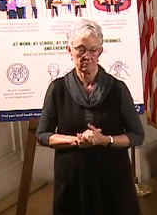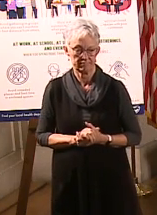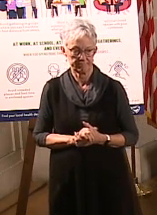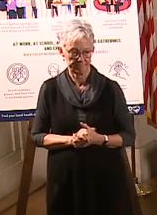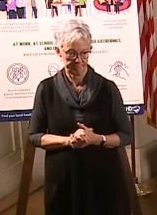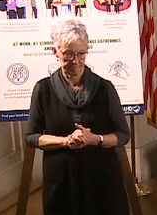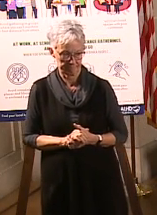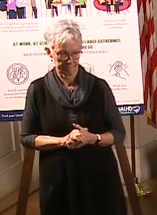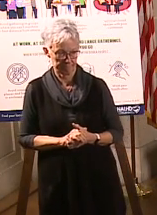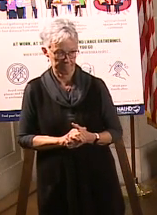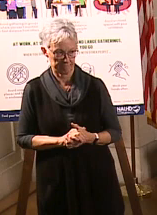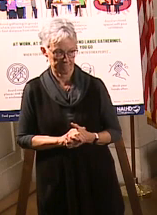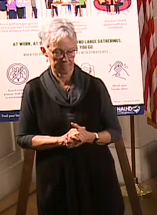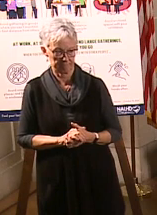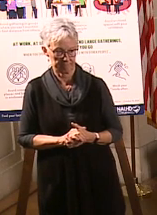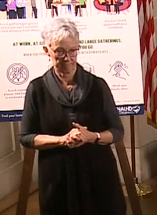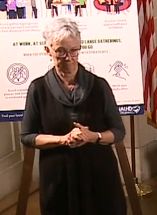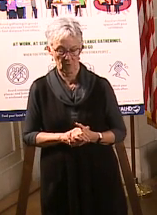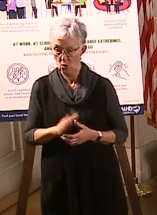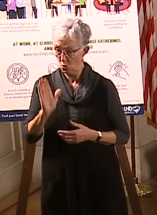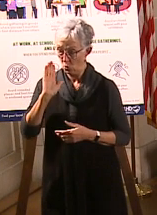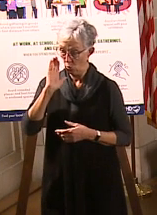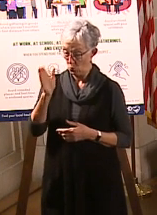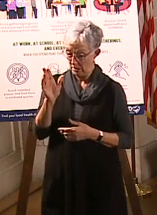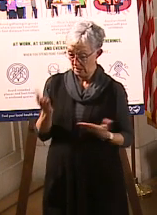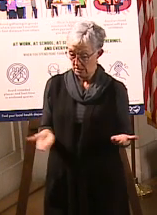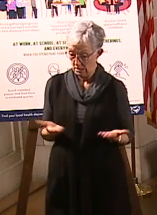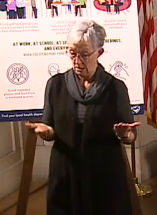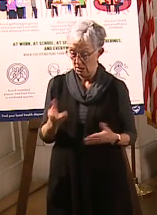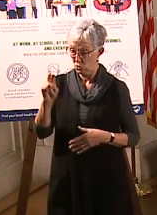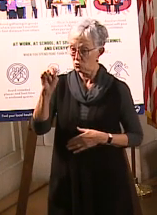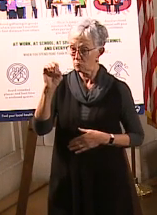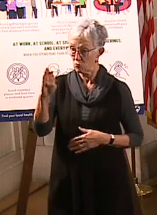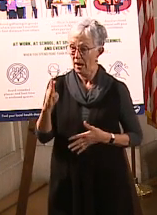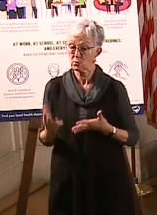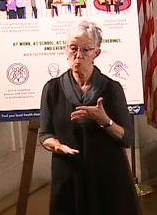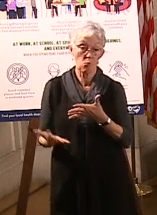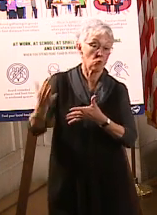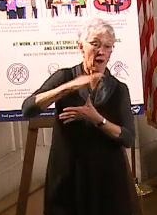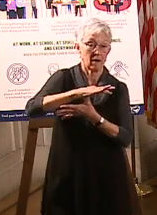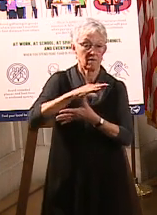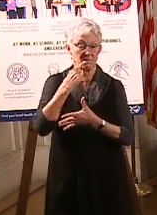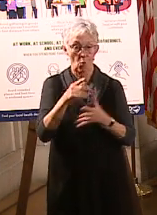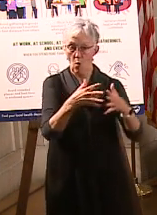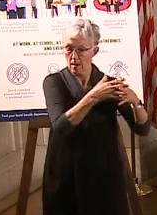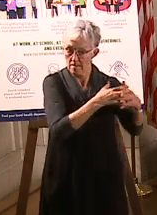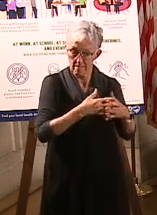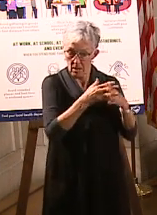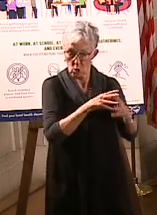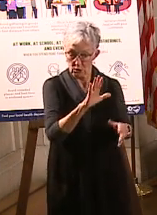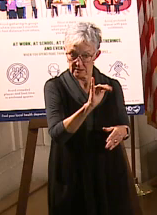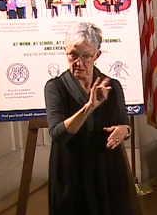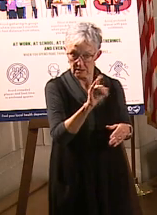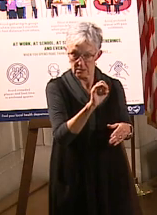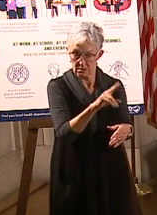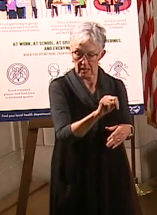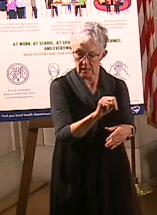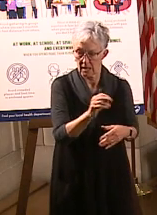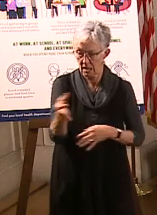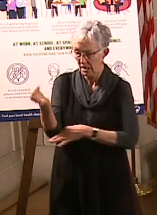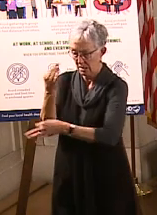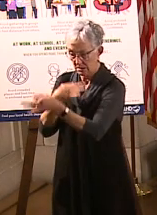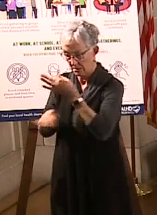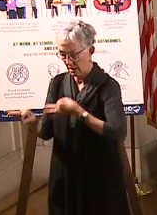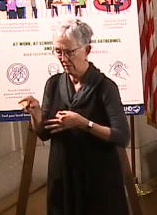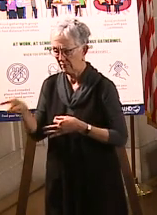legal residents ahead of illegal immigrants when it comes to vaccine distribution at meatpacking plants? And again, this gets back to be